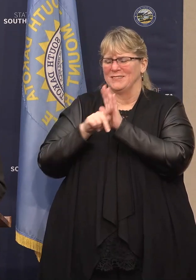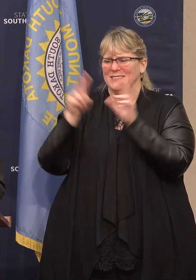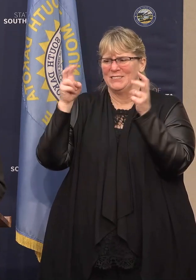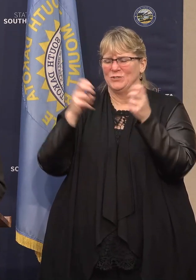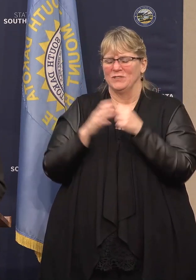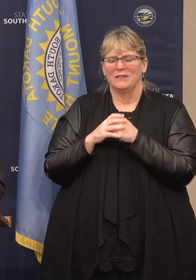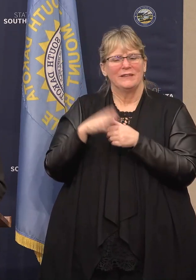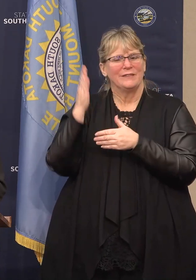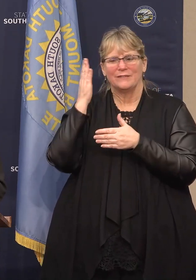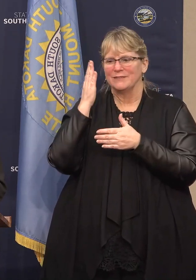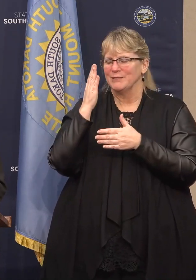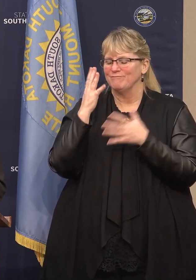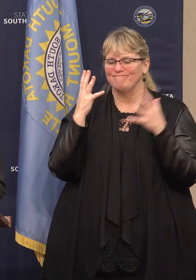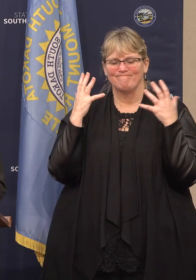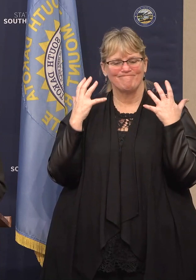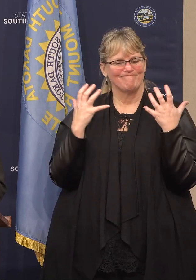There's